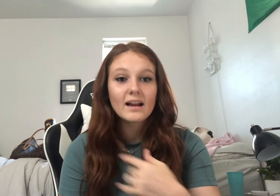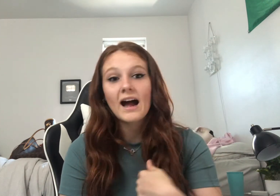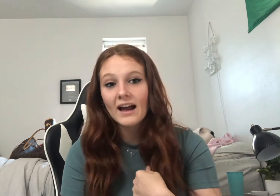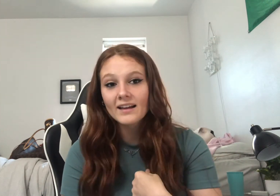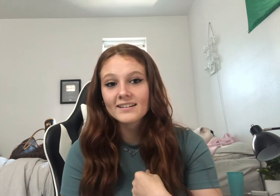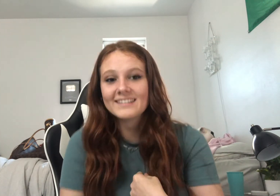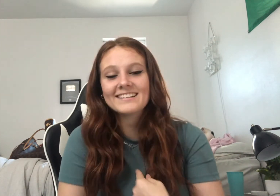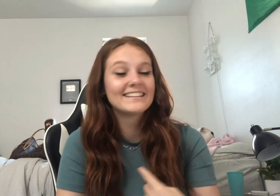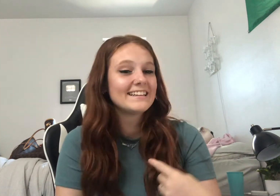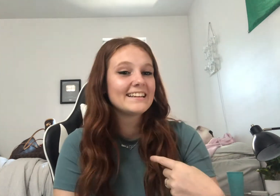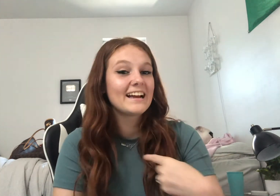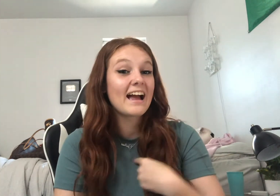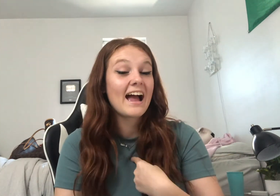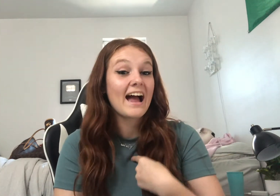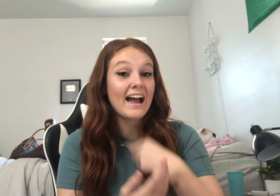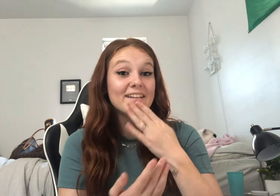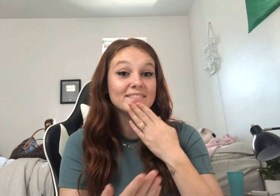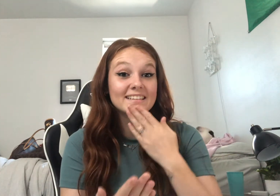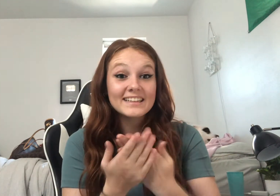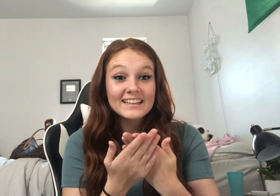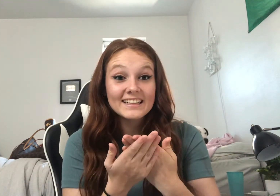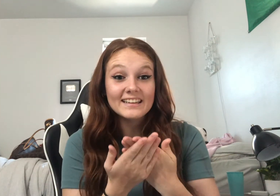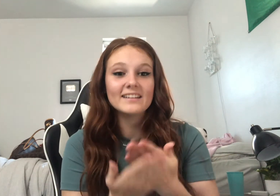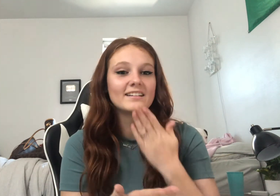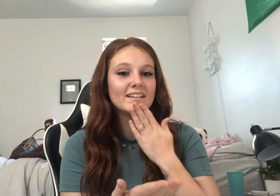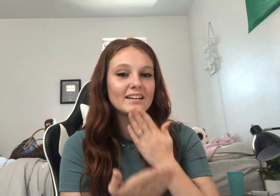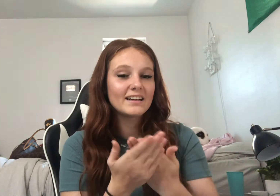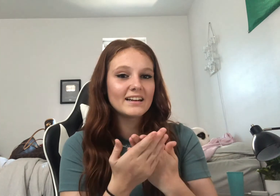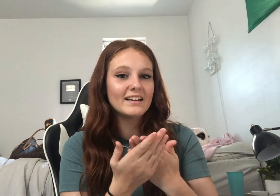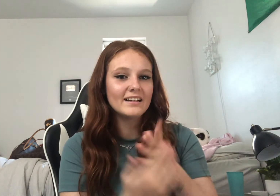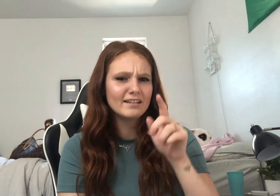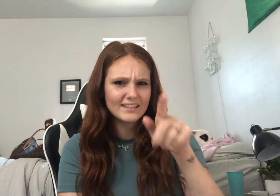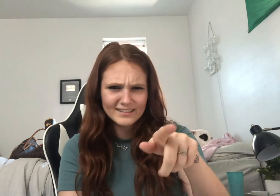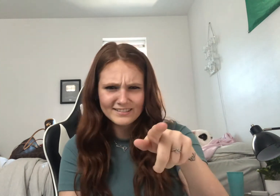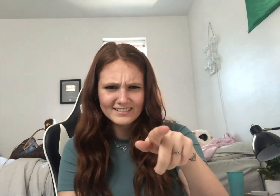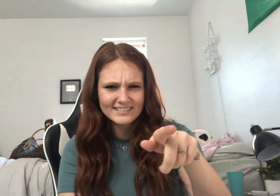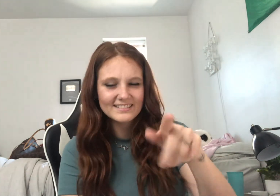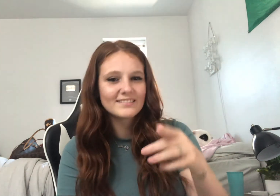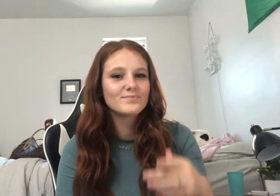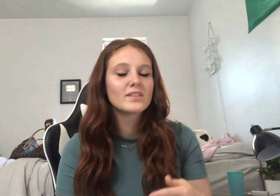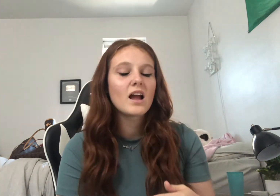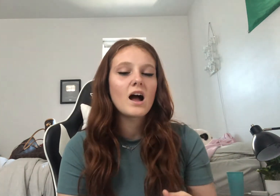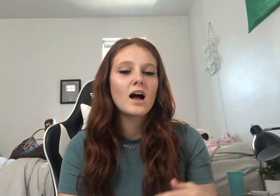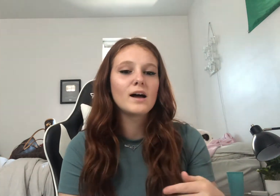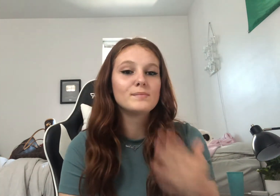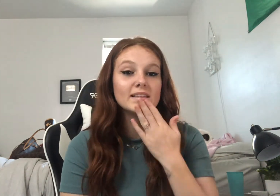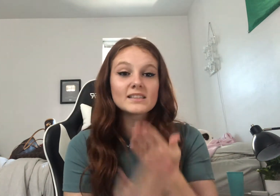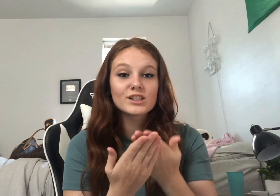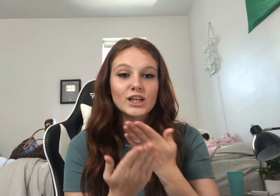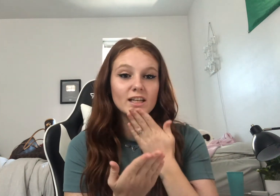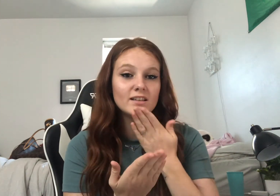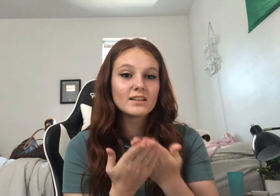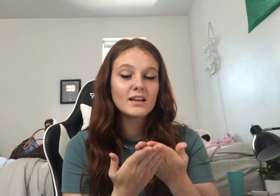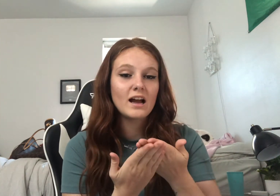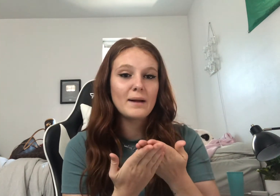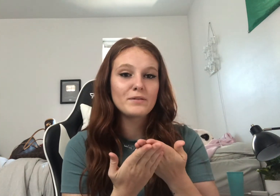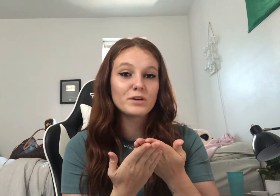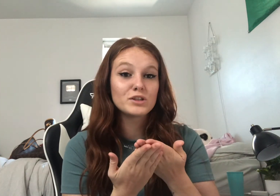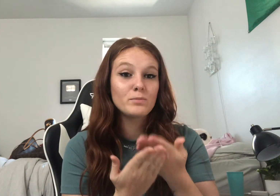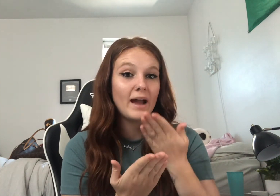I. I'm good. You? This is good. If you want to do bad,